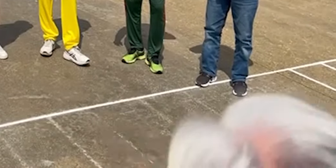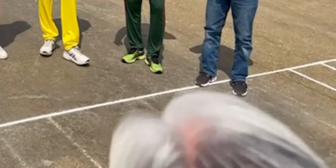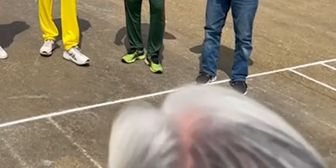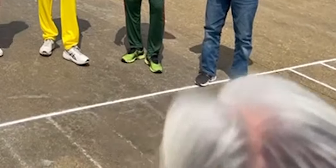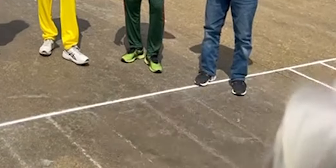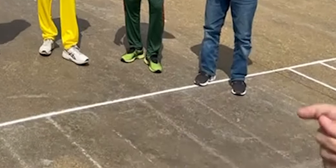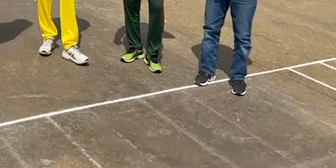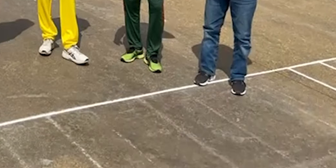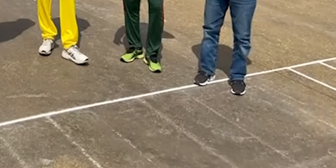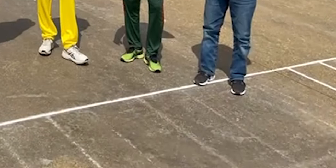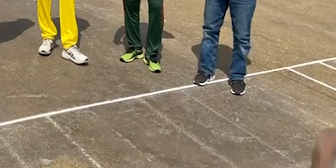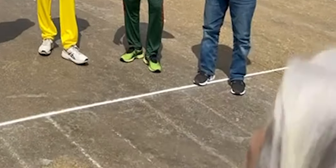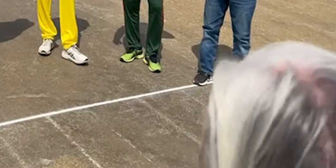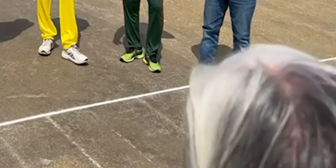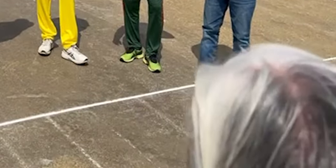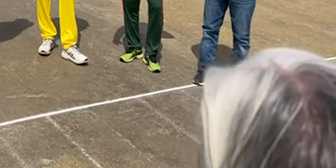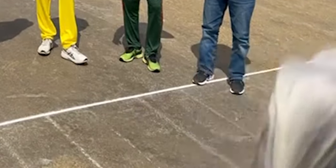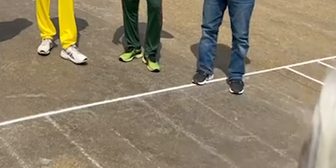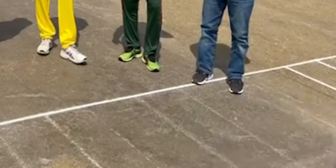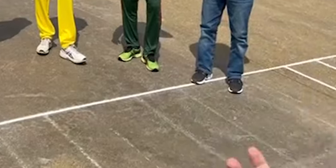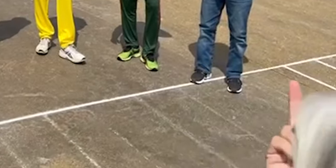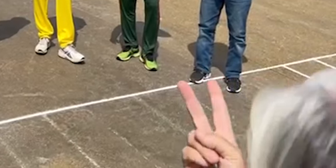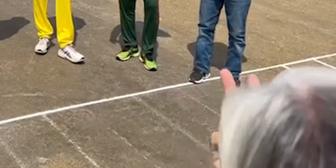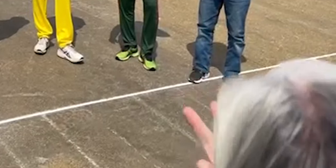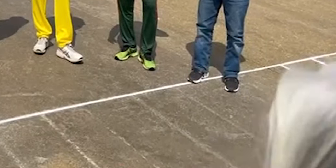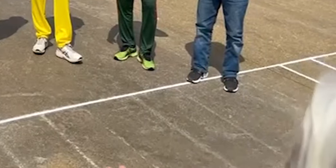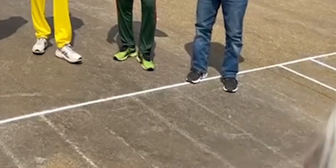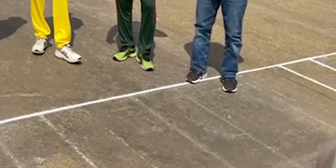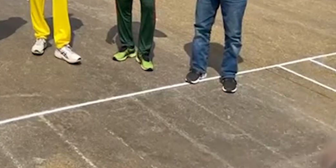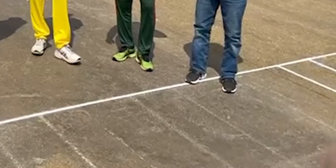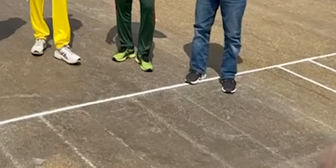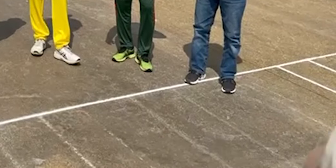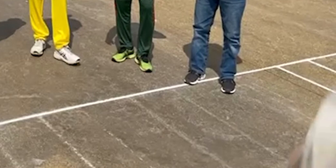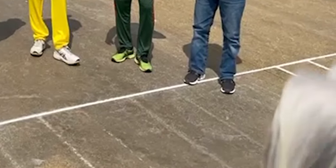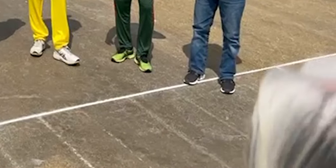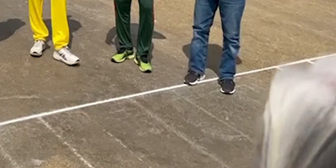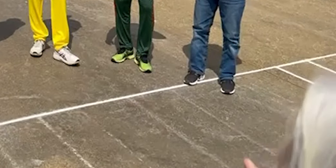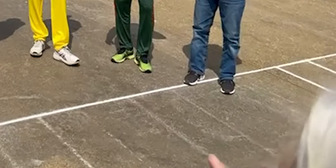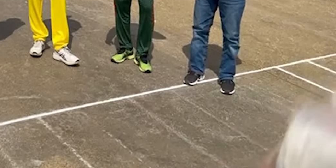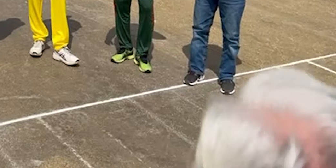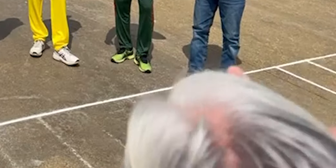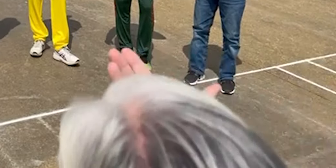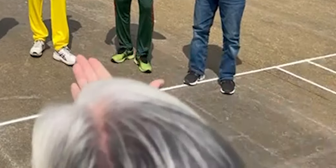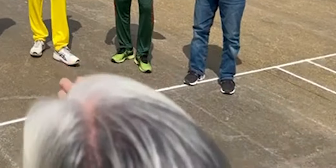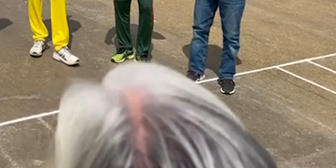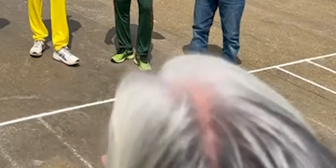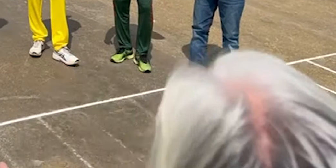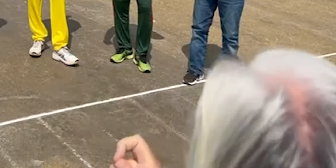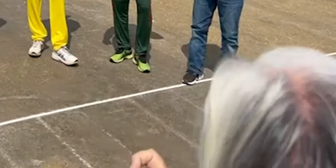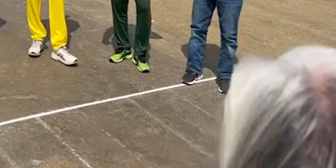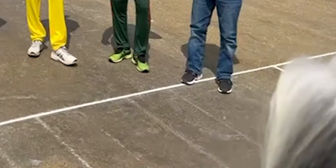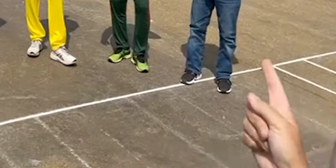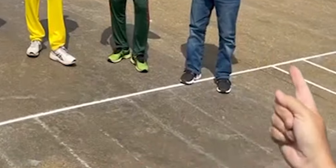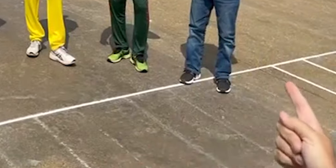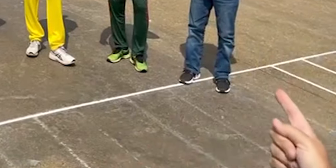will be taking on Bangladesh. I've got both the skippers alongside me. Australian captain Andrew Park and